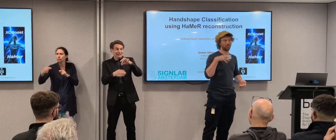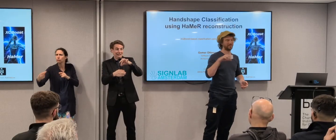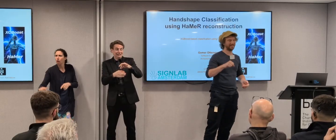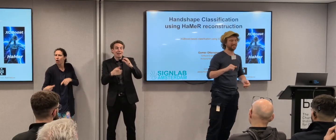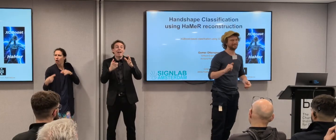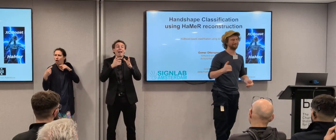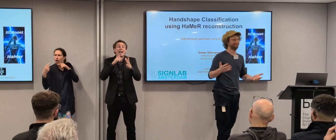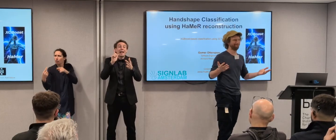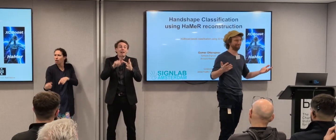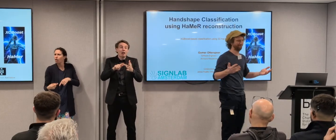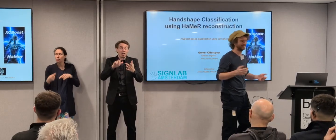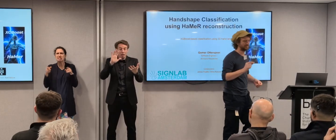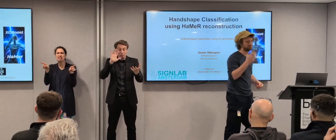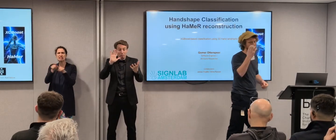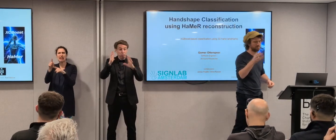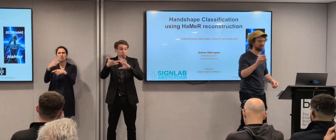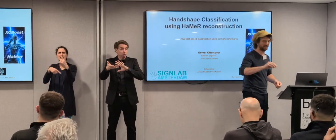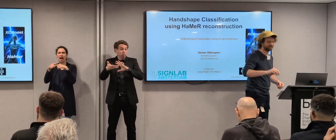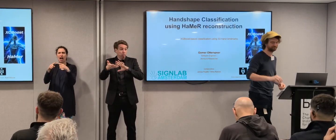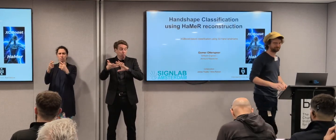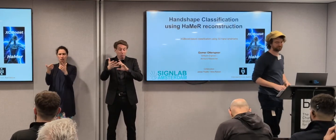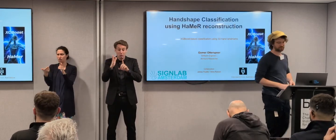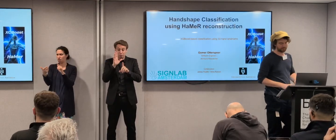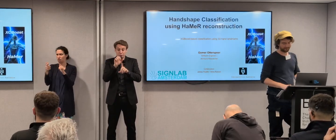even though it is the same sign.